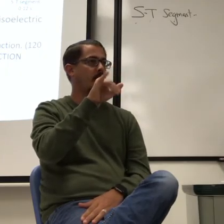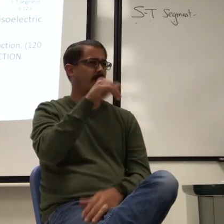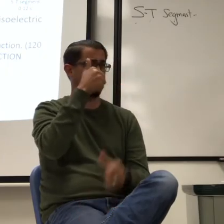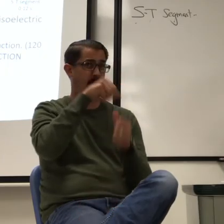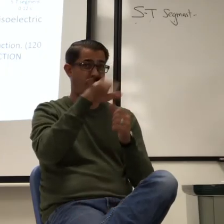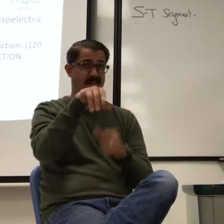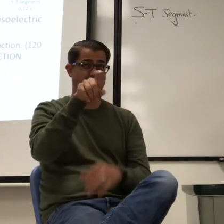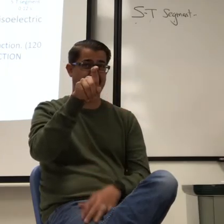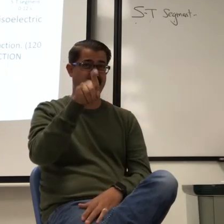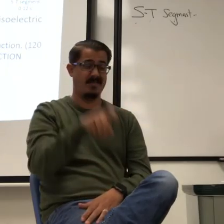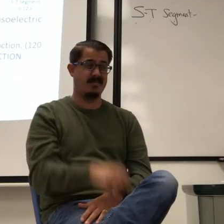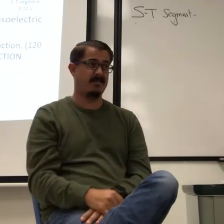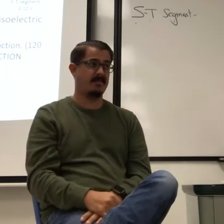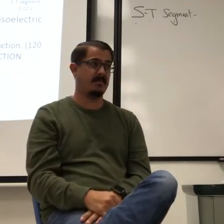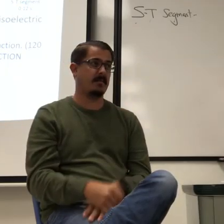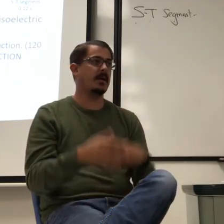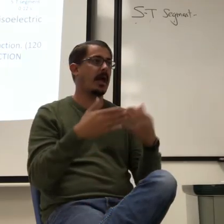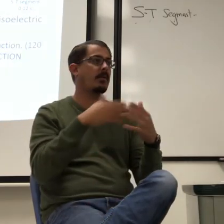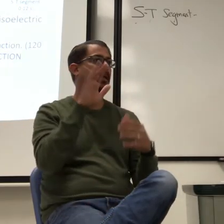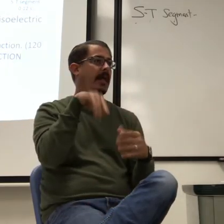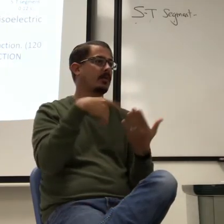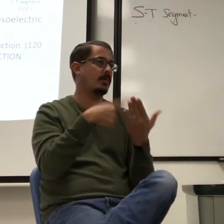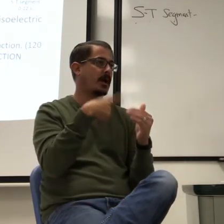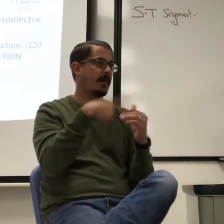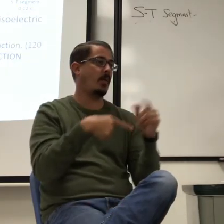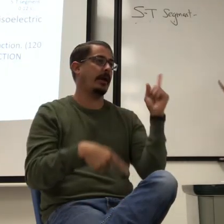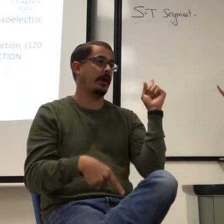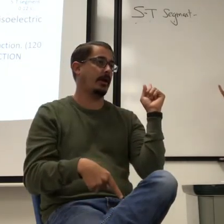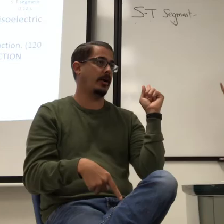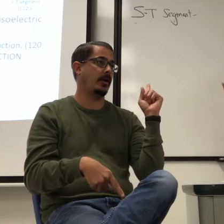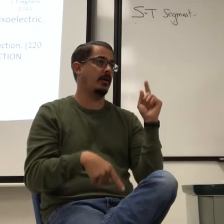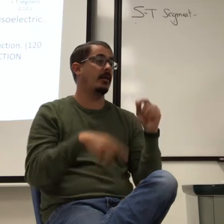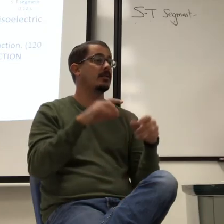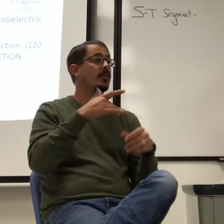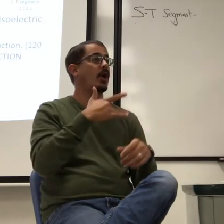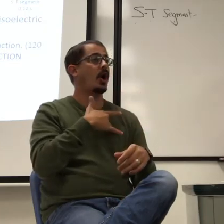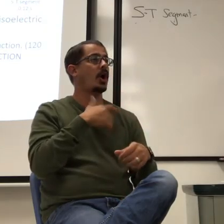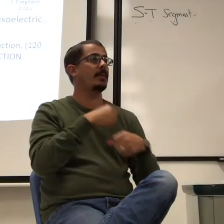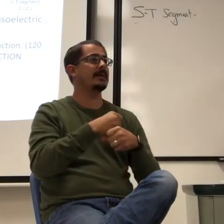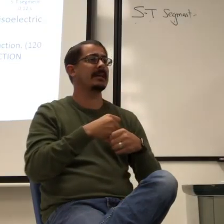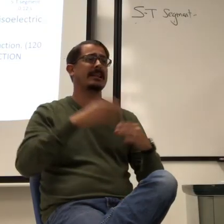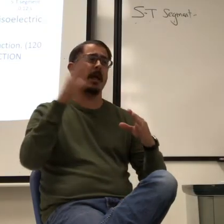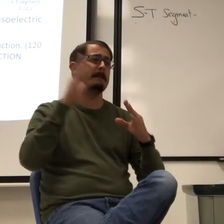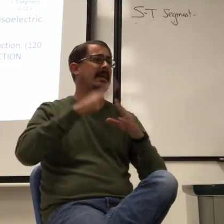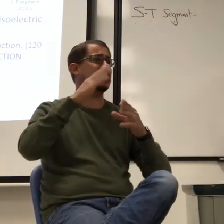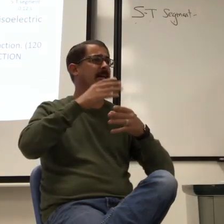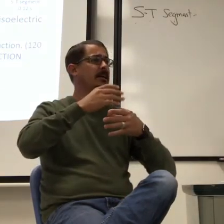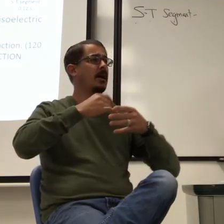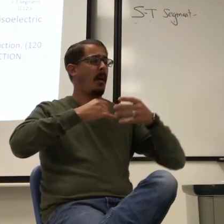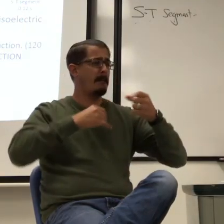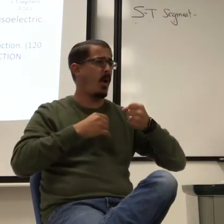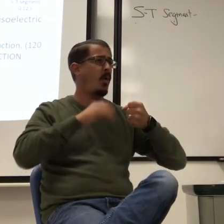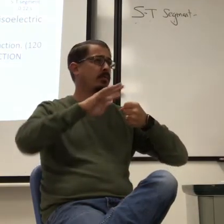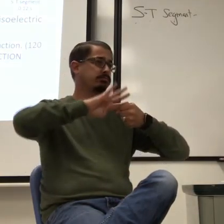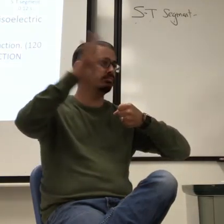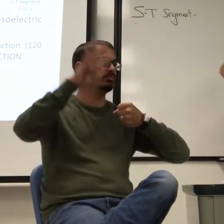that? Well, anyway, that's what we're talking about here. This is when the heart is generating the peak pressure to eject blood from the